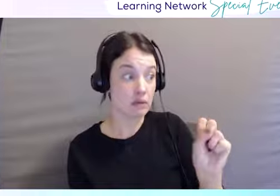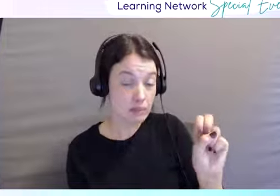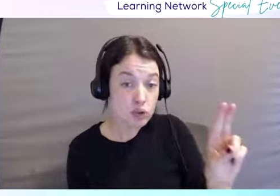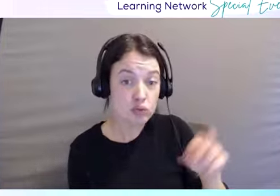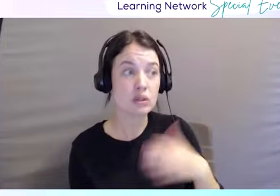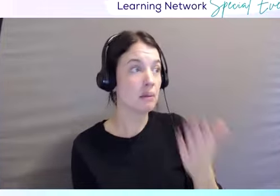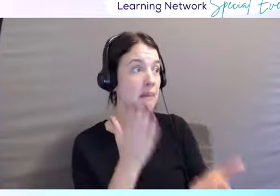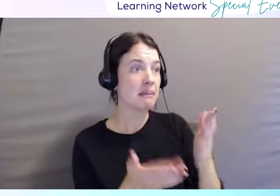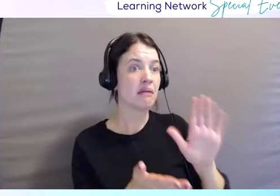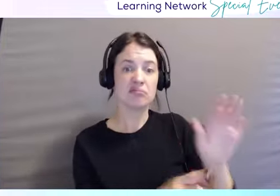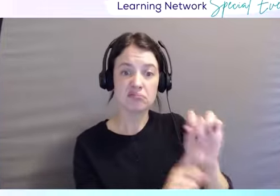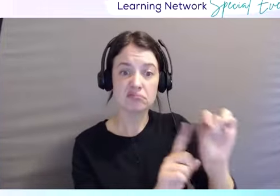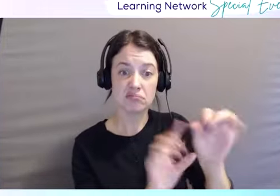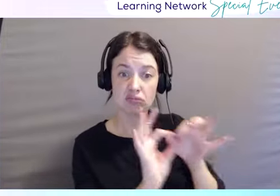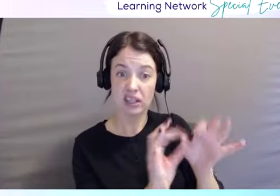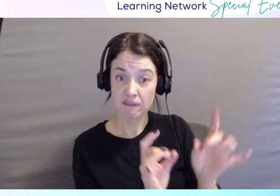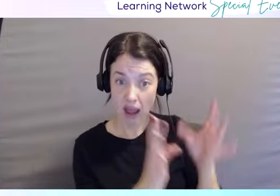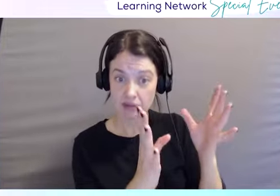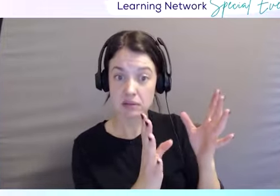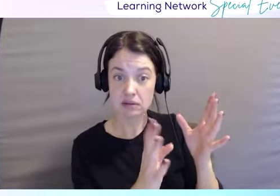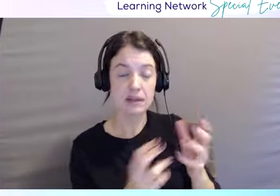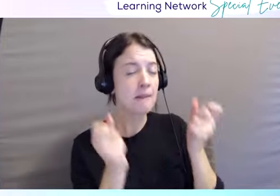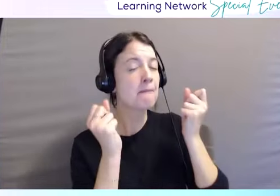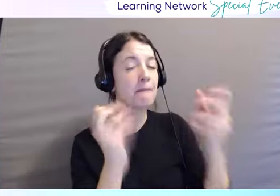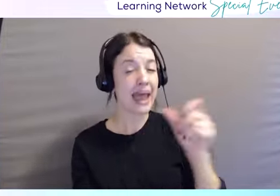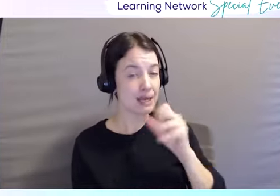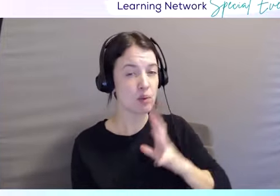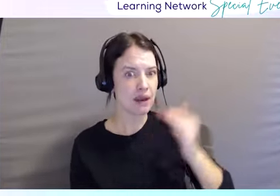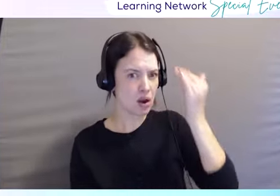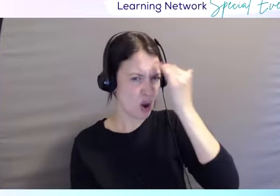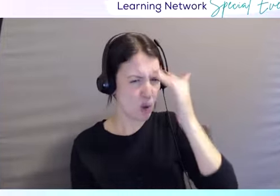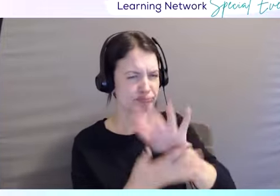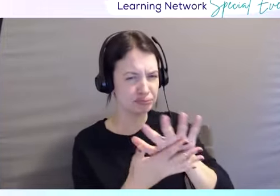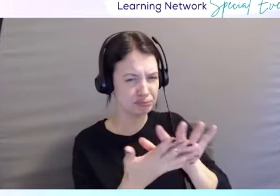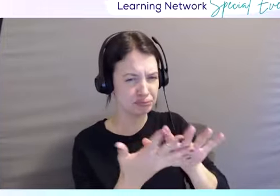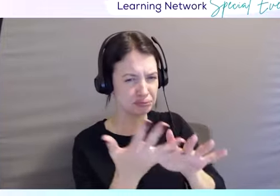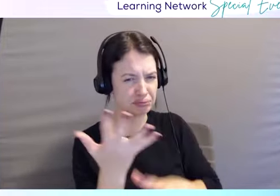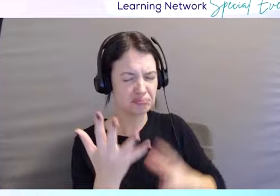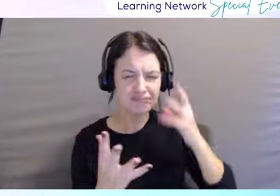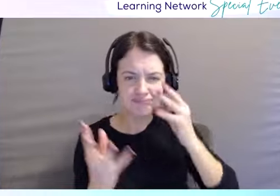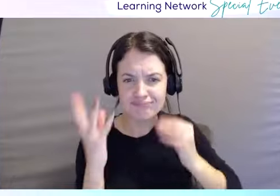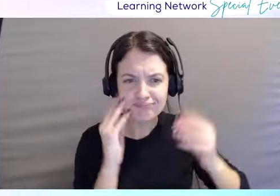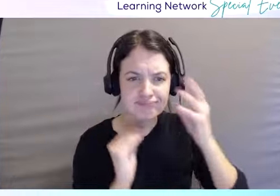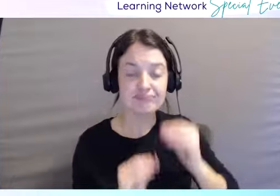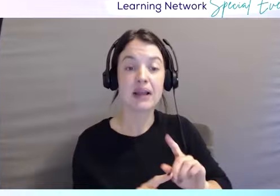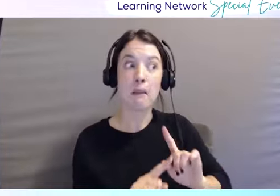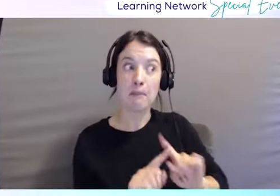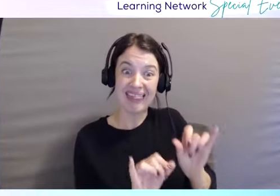violence. A lot of women know a lot of things about both areas, but having that conversation in a